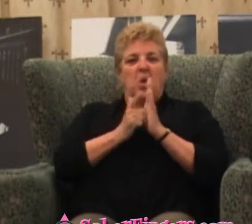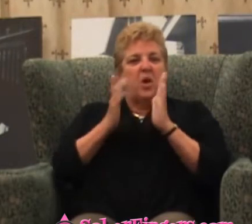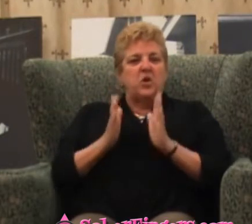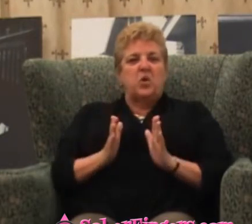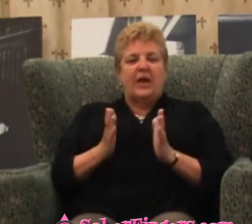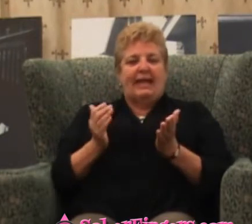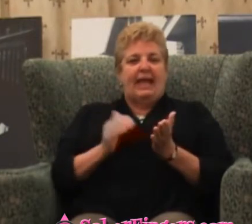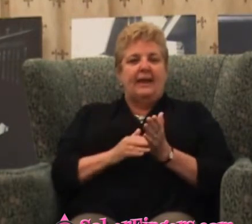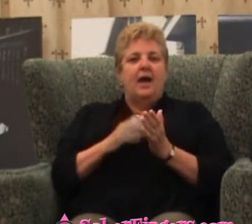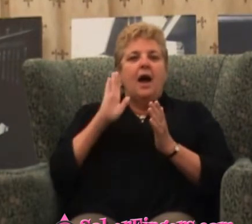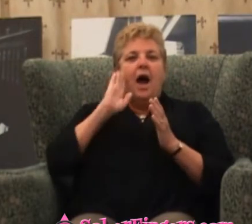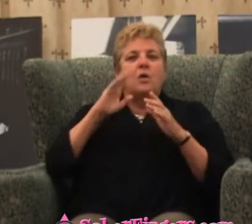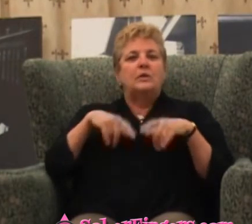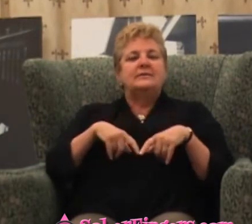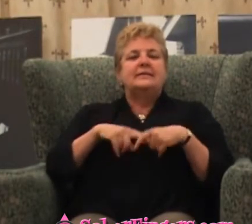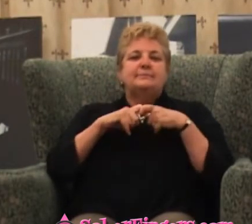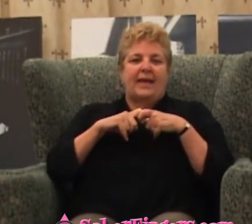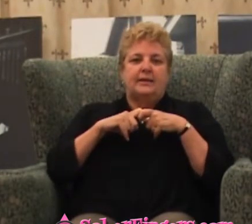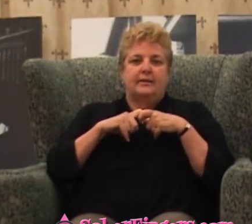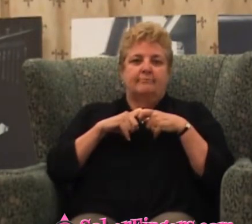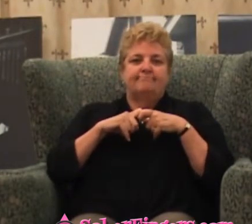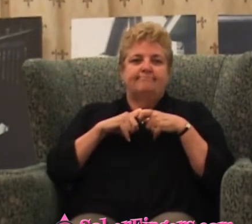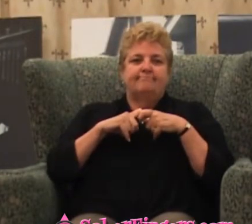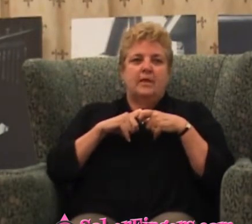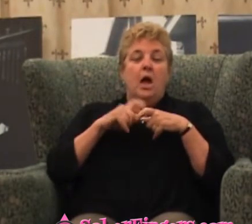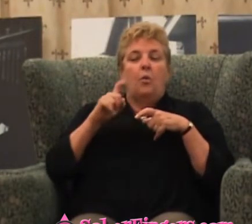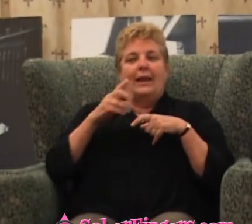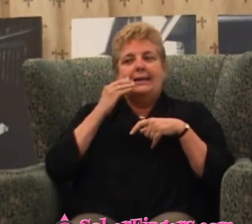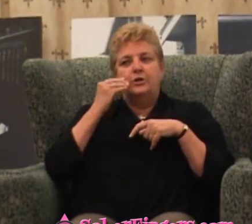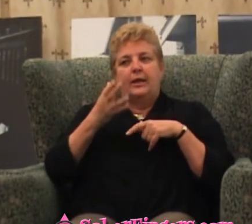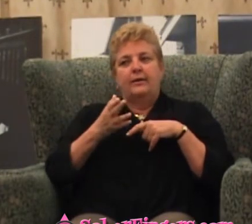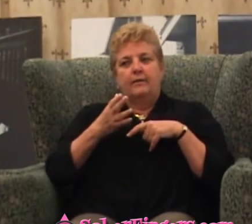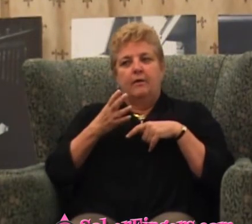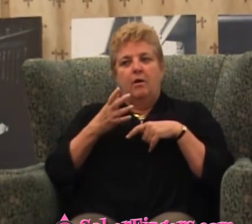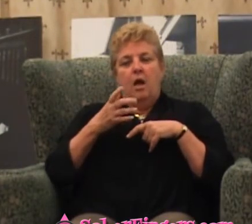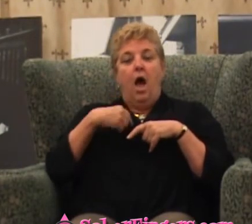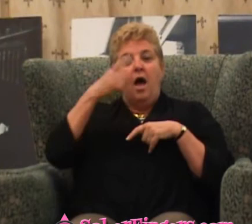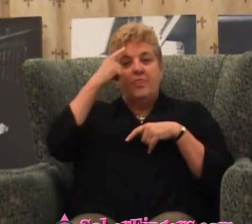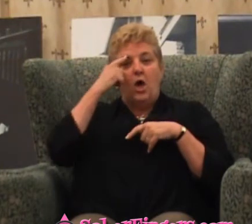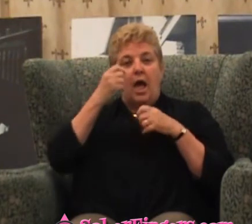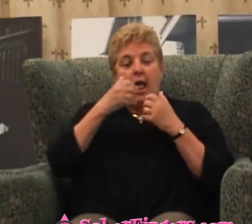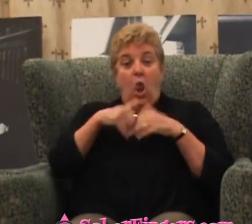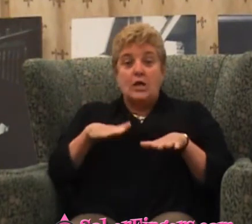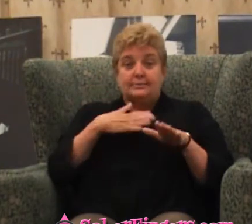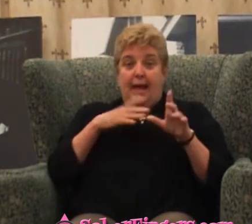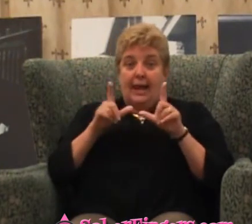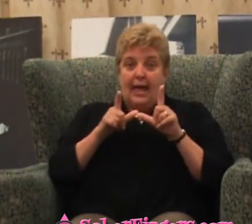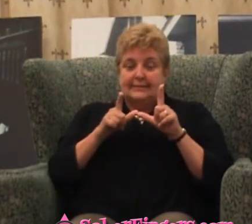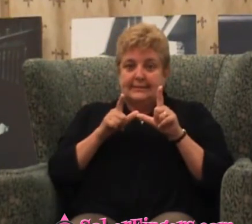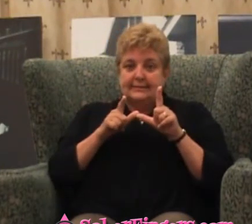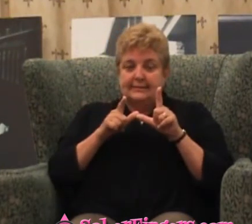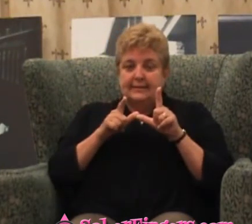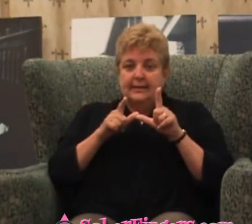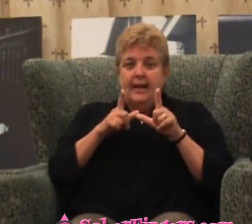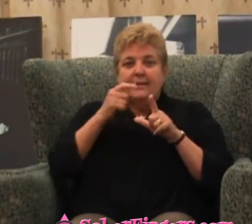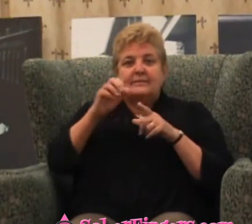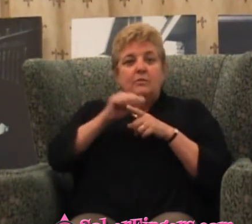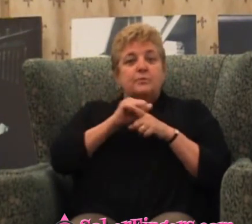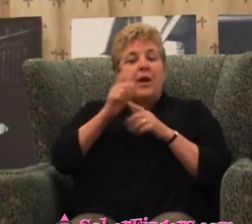for non-payment. Well, I need to let you know, I thought I'd been disbarred because I had been practicing law without a